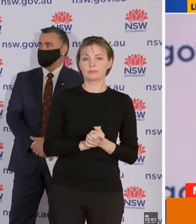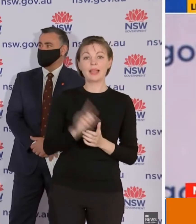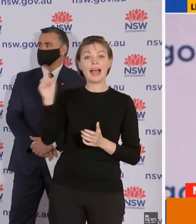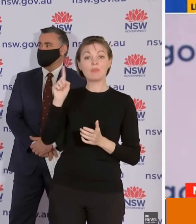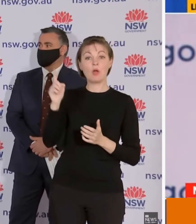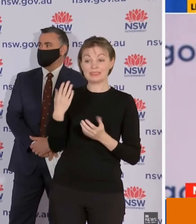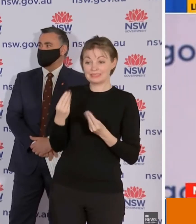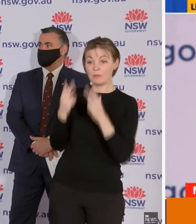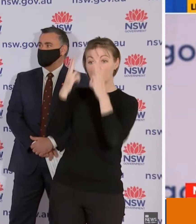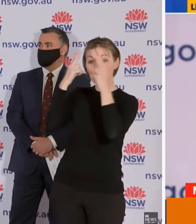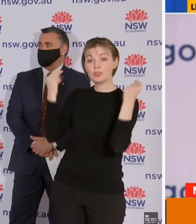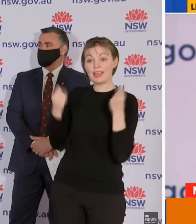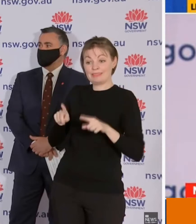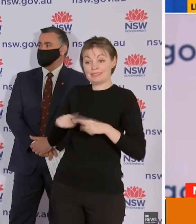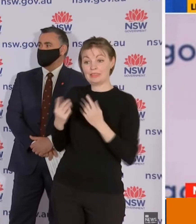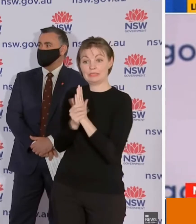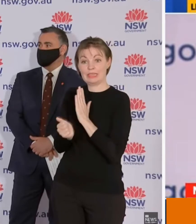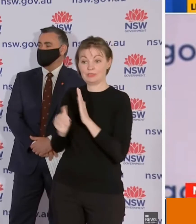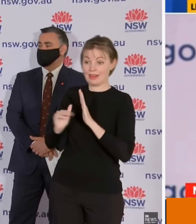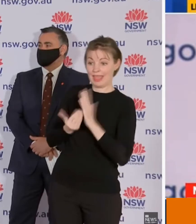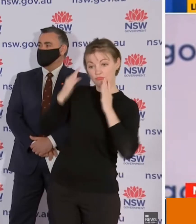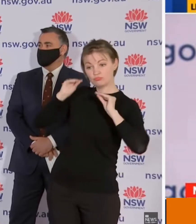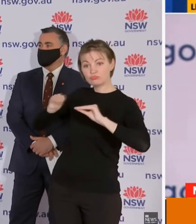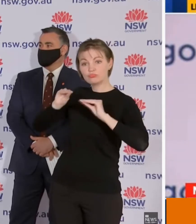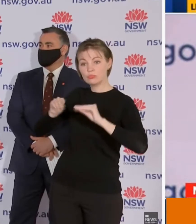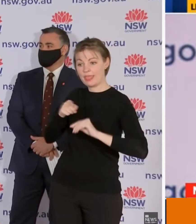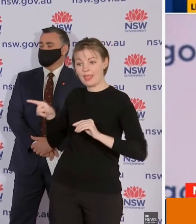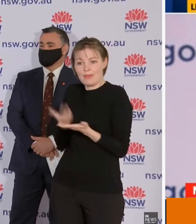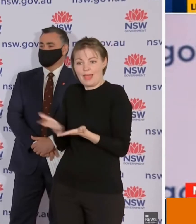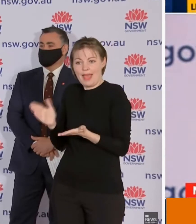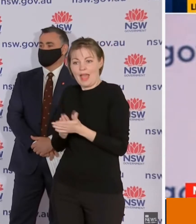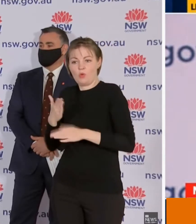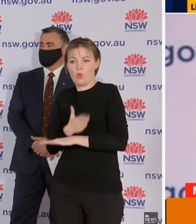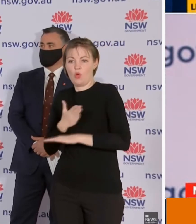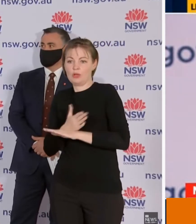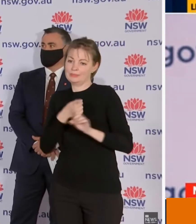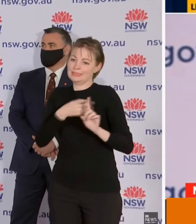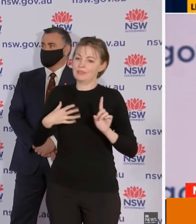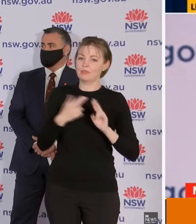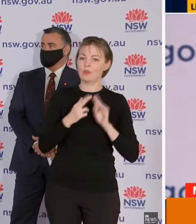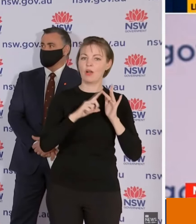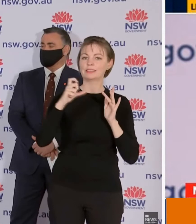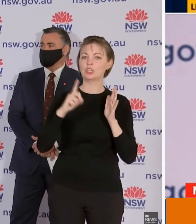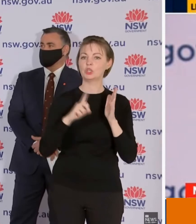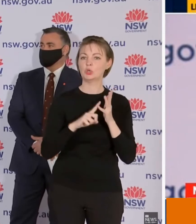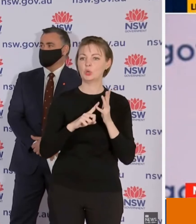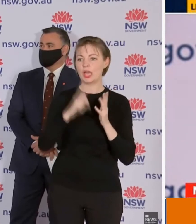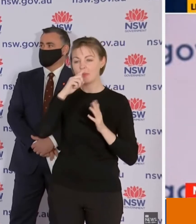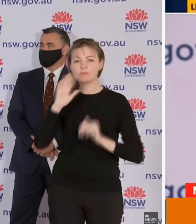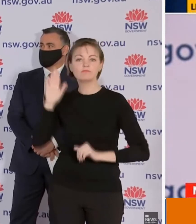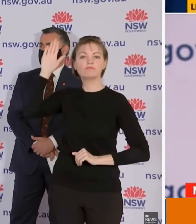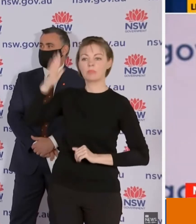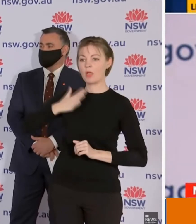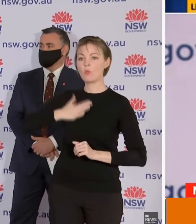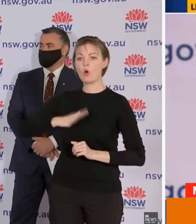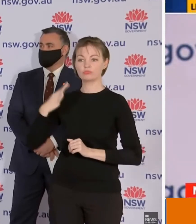nurses to be ICU nurses. Nurses that I've worked with for the last 30 years are coming back to intensive care. So people really want to help. Health professionals